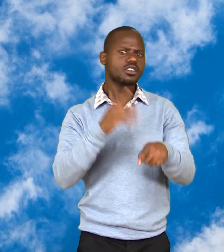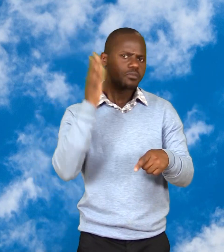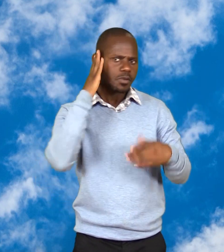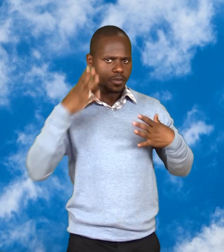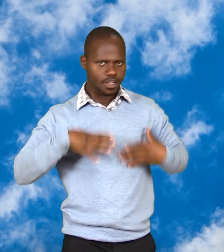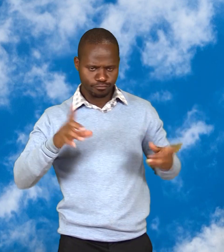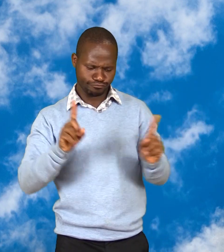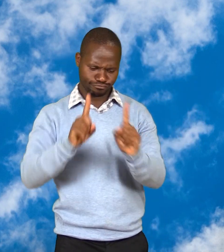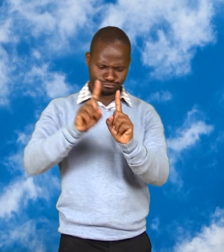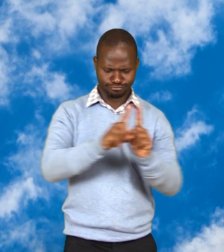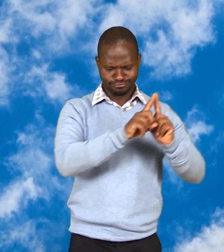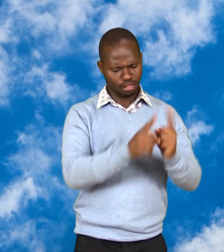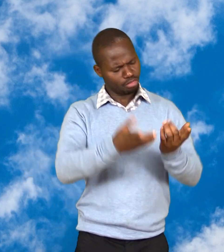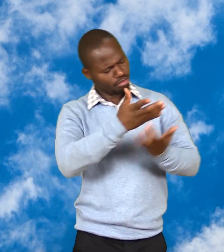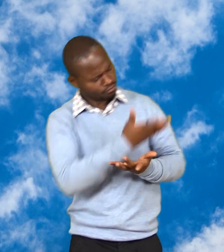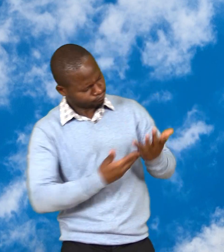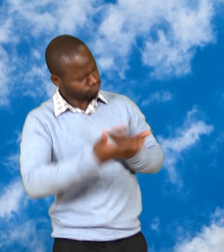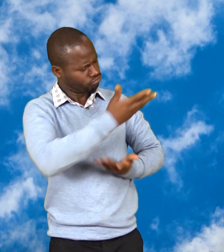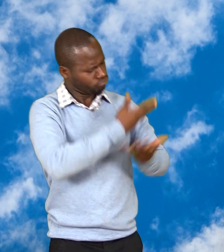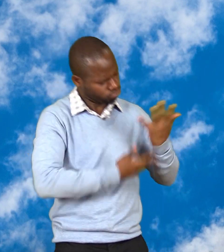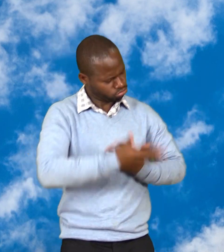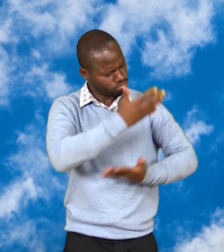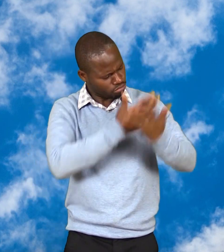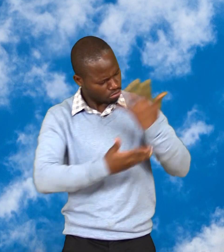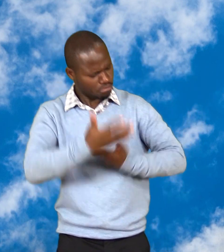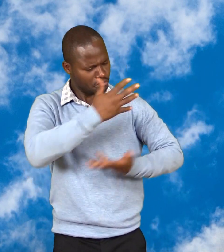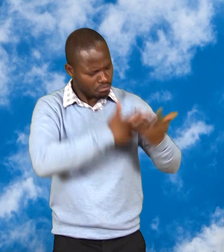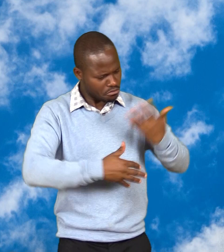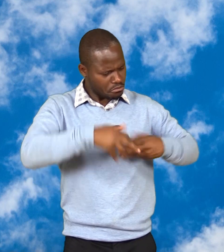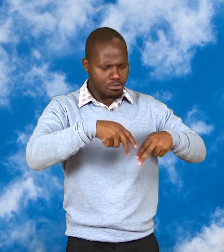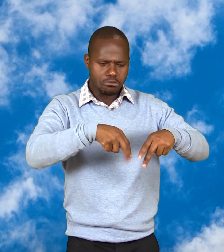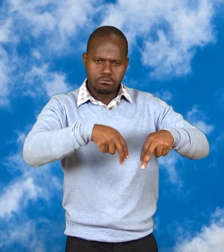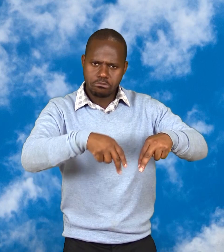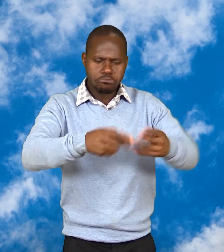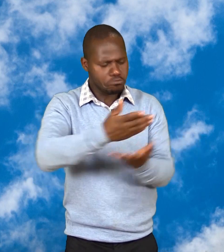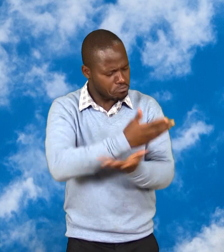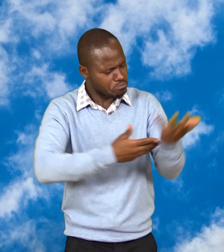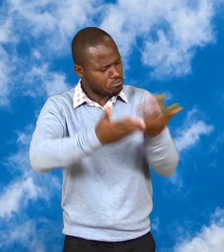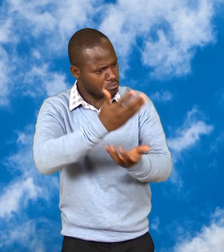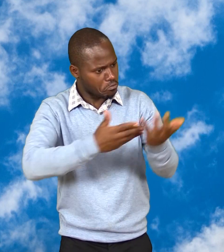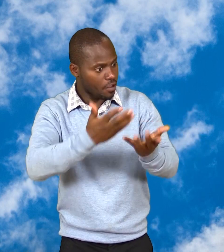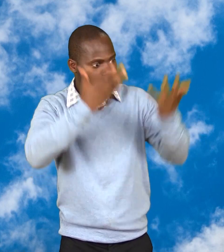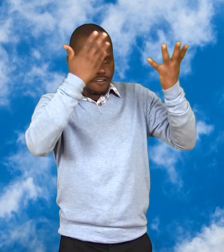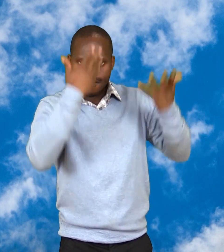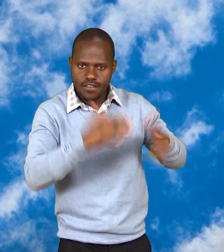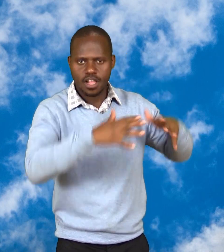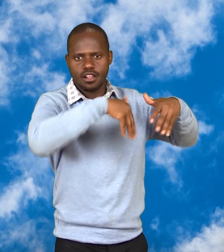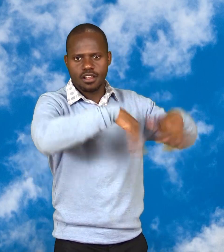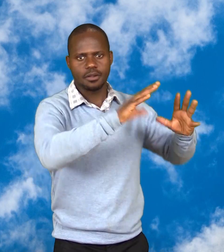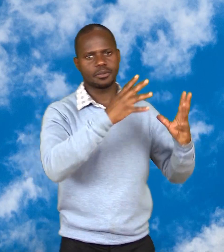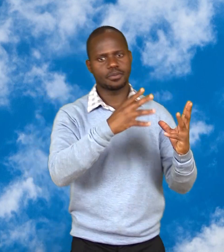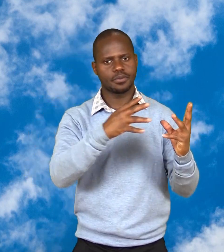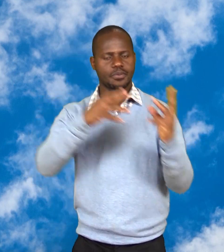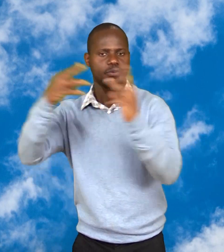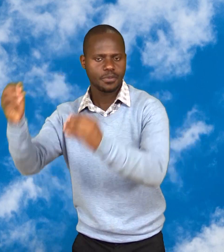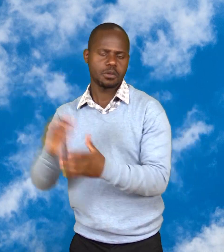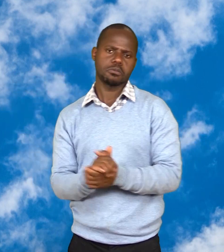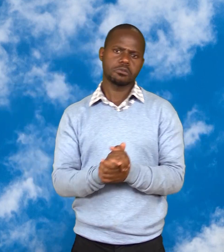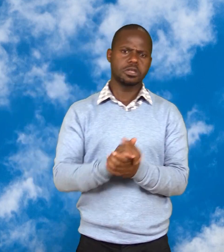take their leave. And then they usually tend to go accompanying one another, communicating, and then as they are on